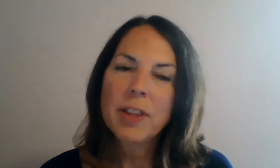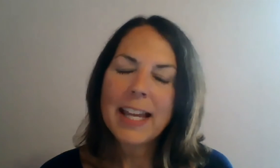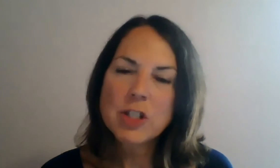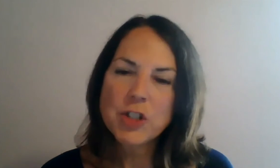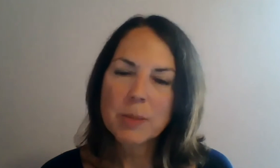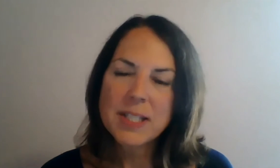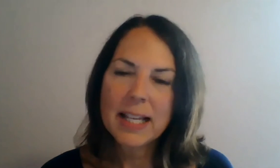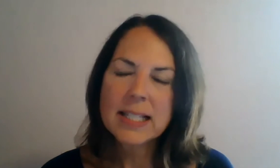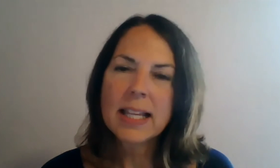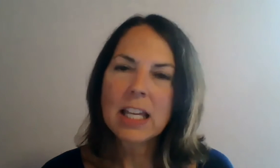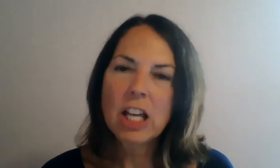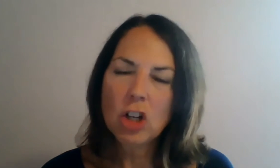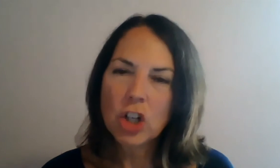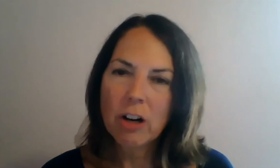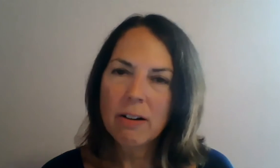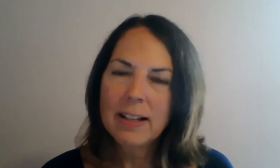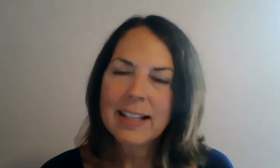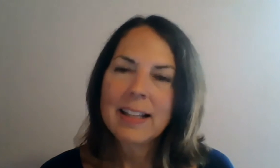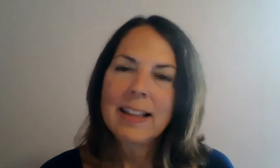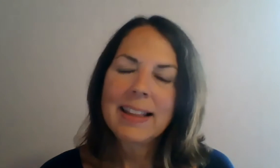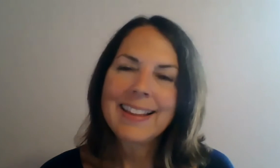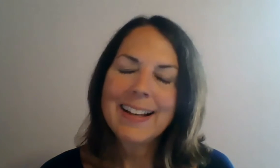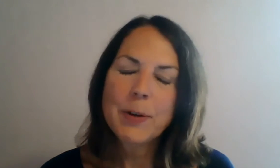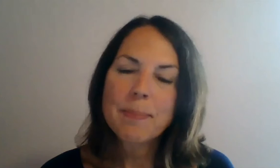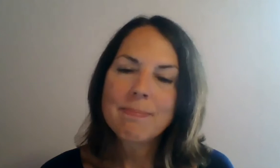Well, for their circumstance, since they're younger,